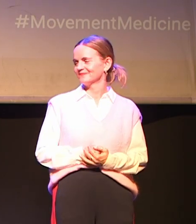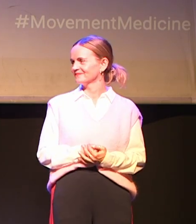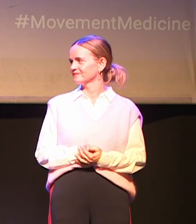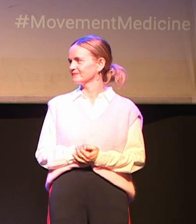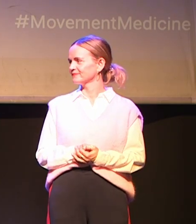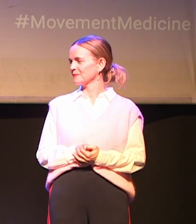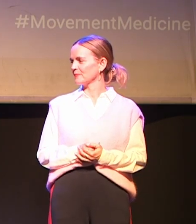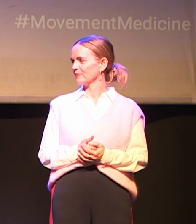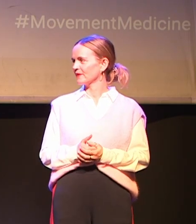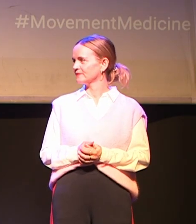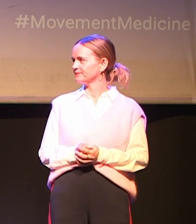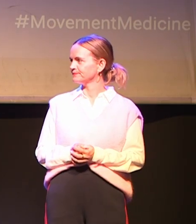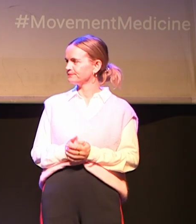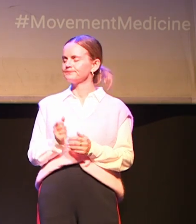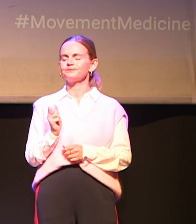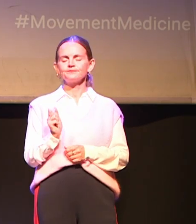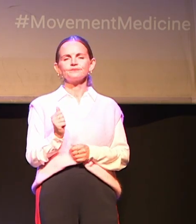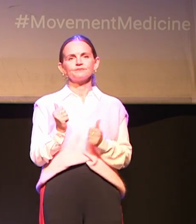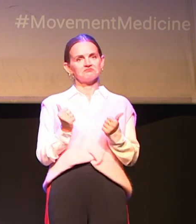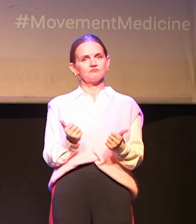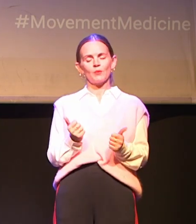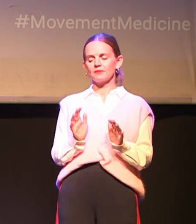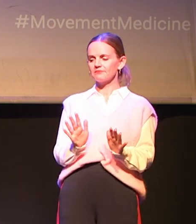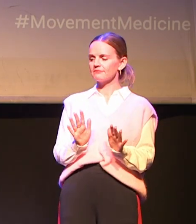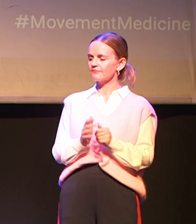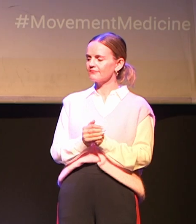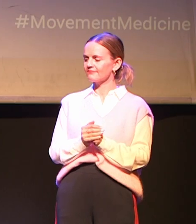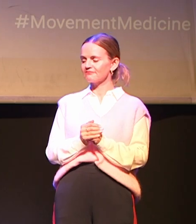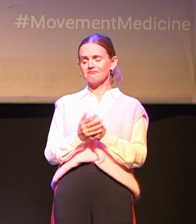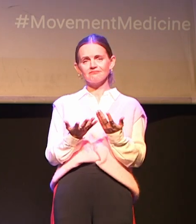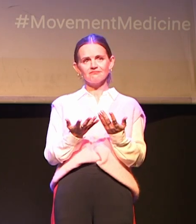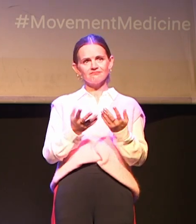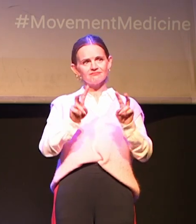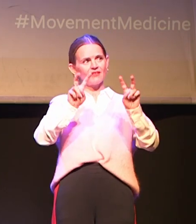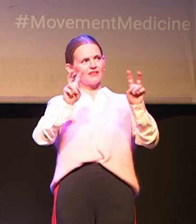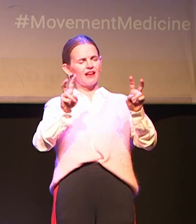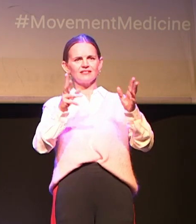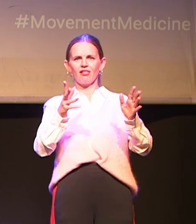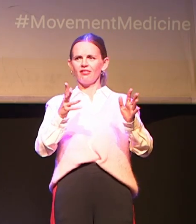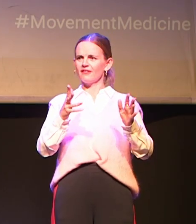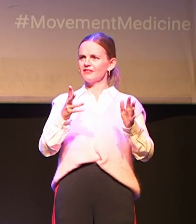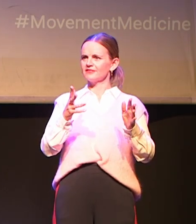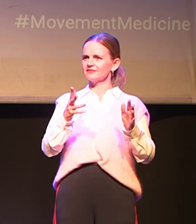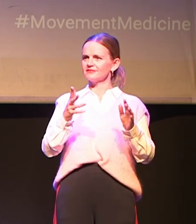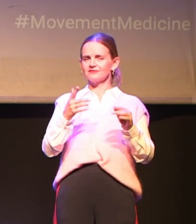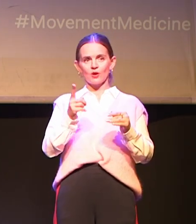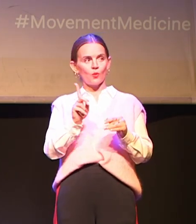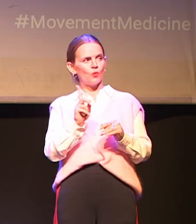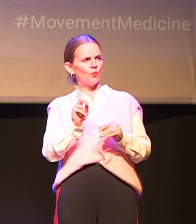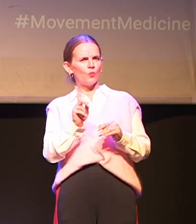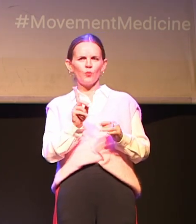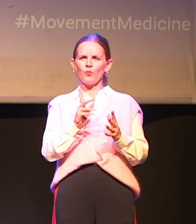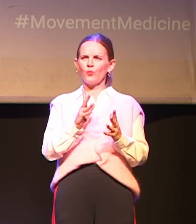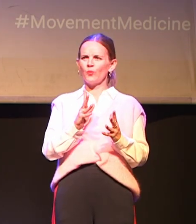in a way, I was like, "Okay, we can do this title," but it's sort of an illusion, People are like, "Oh, I want to know what it takes to heal," and you pick it up, and I'm like, "Ha